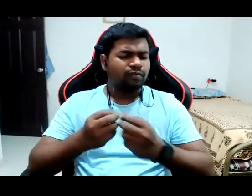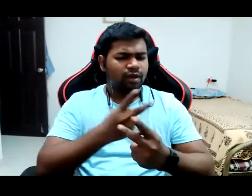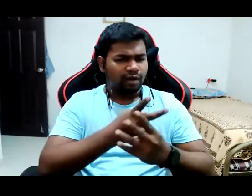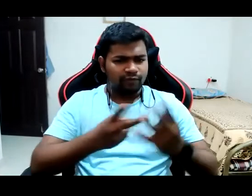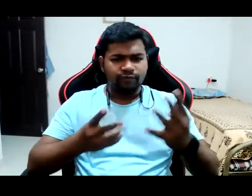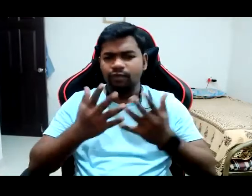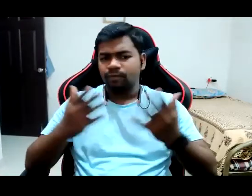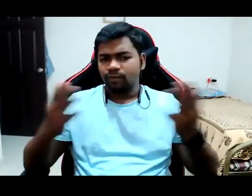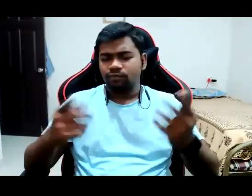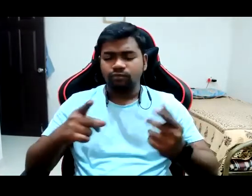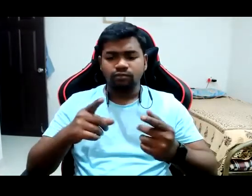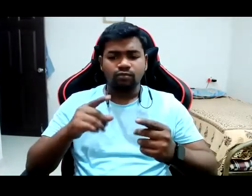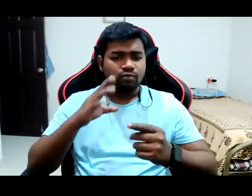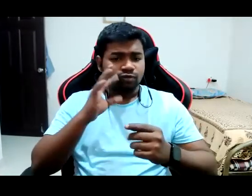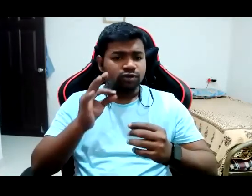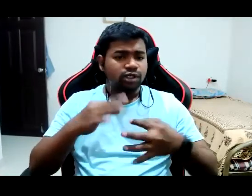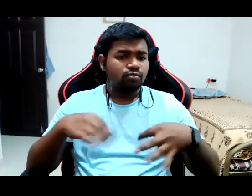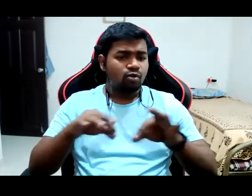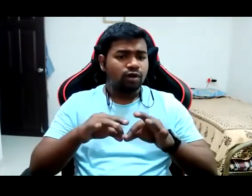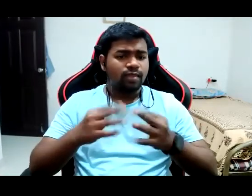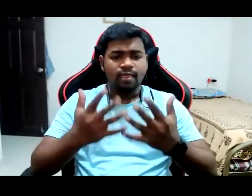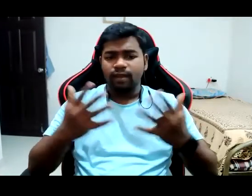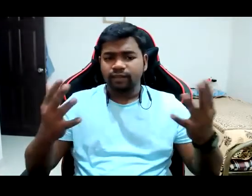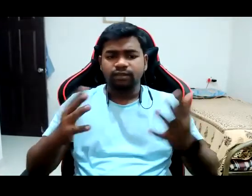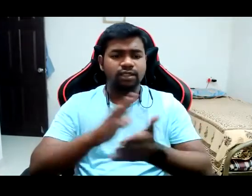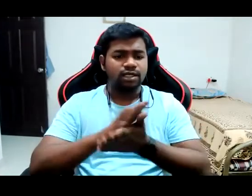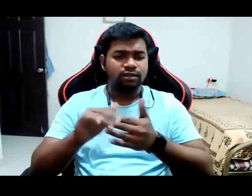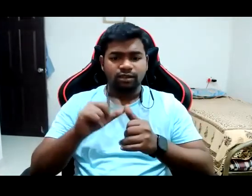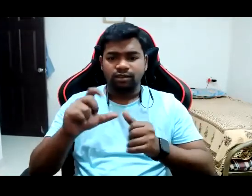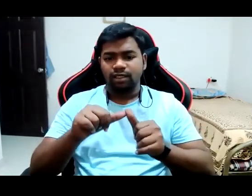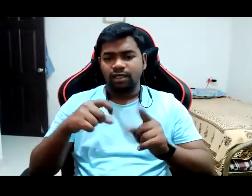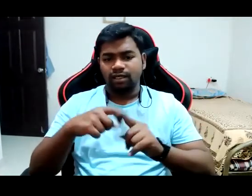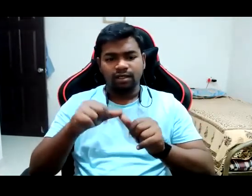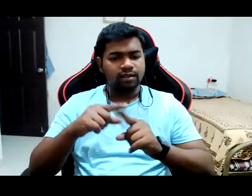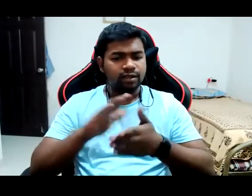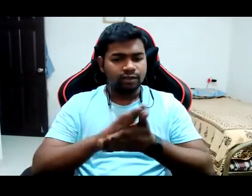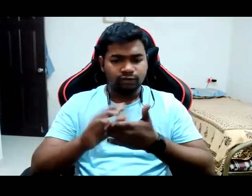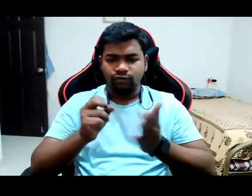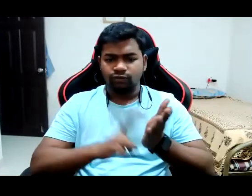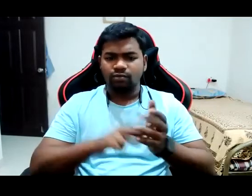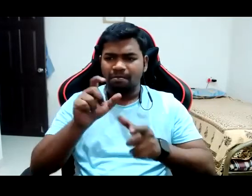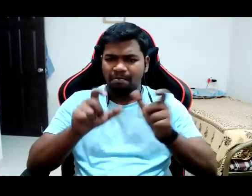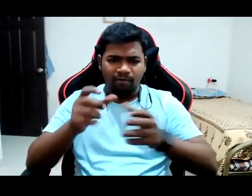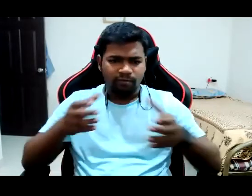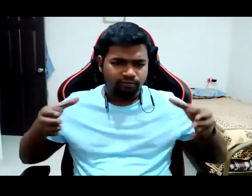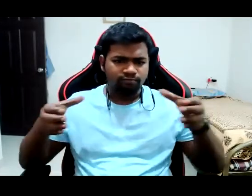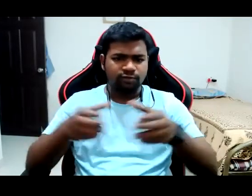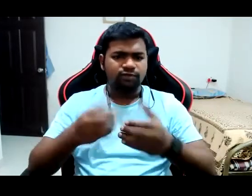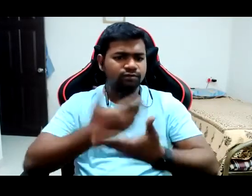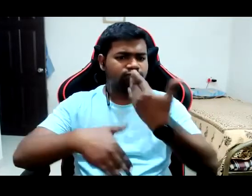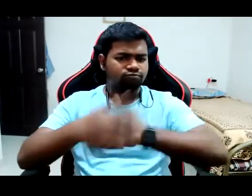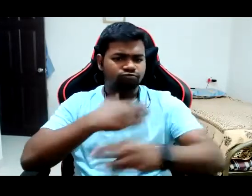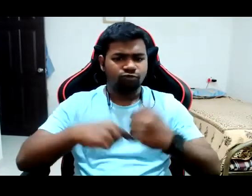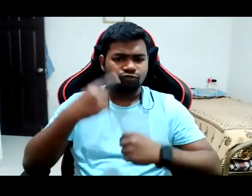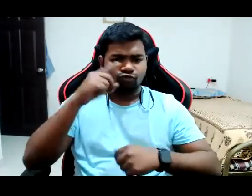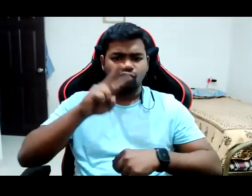things, most important things, was the hackathon, where people with and without disabilities would get together for 24 hours and they would hack